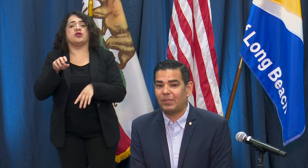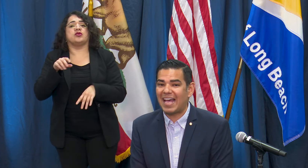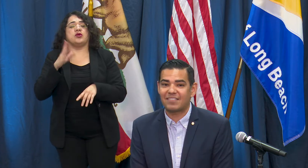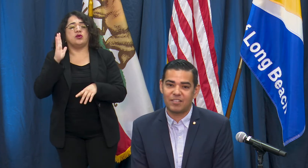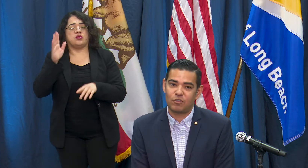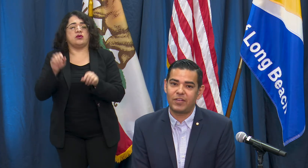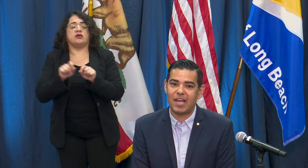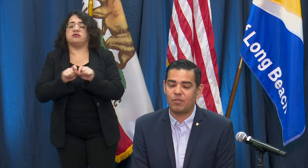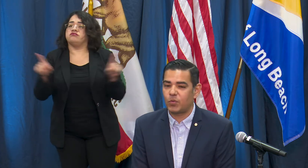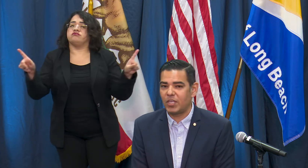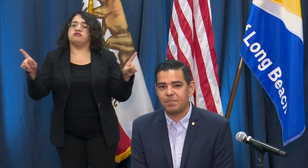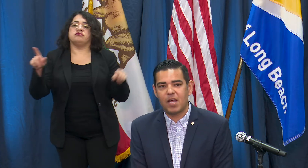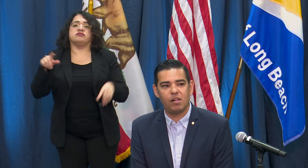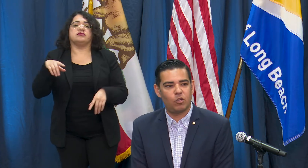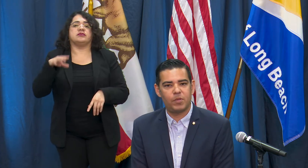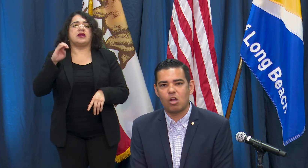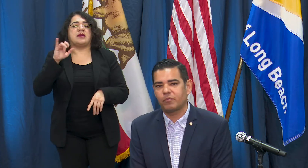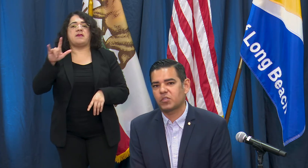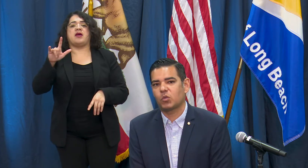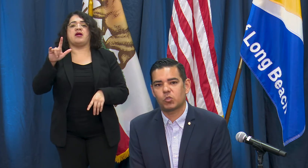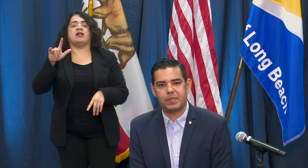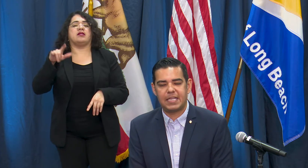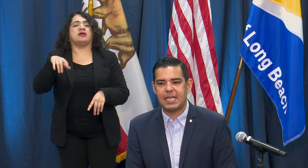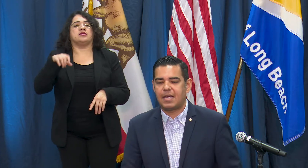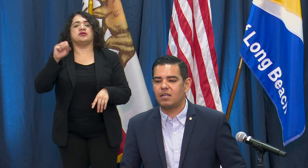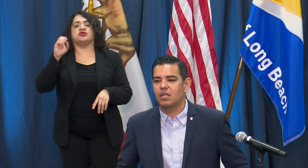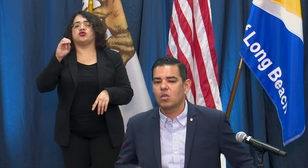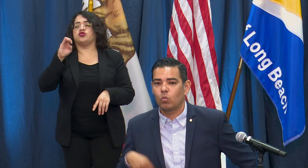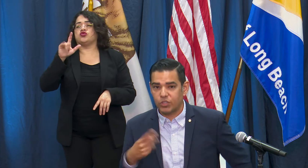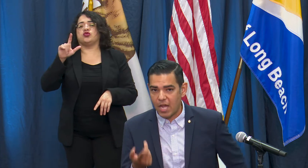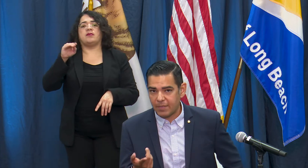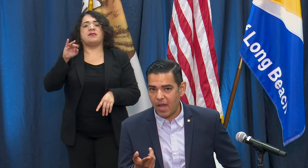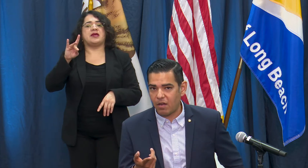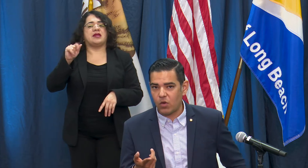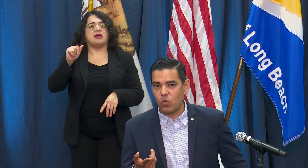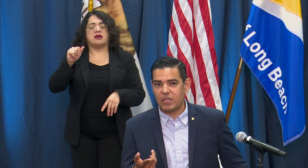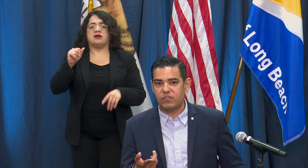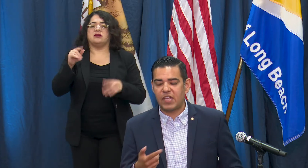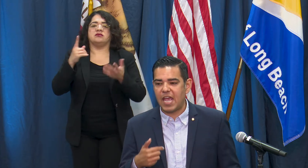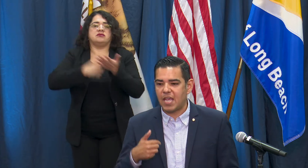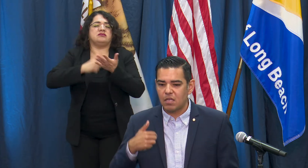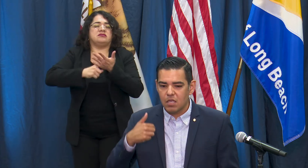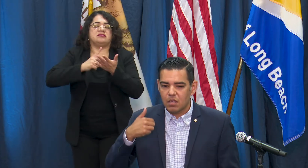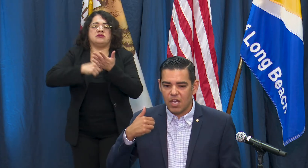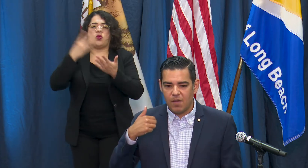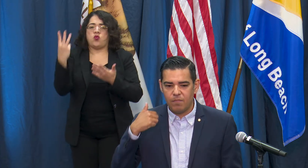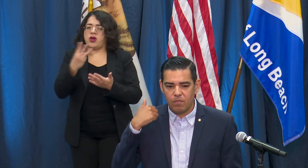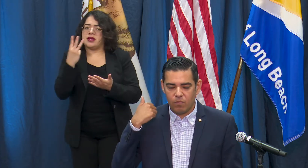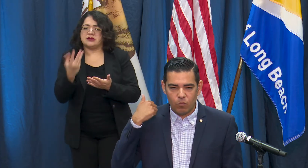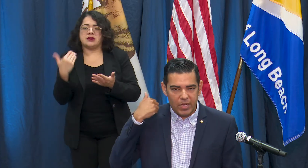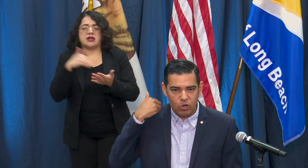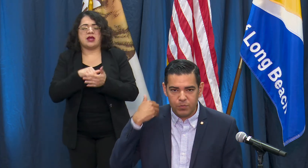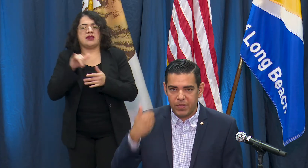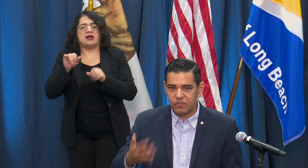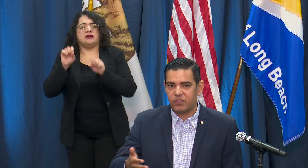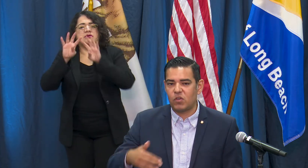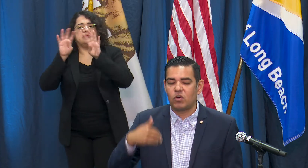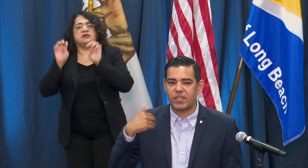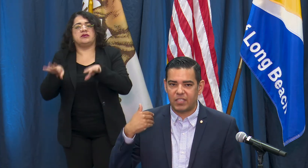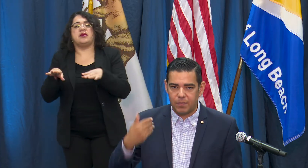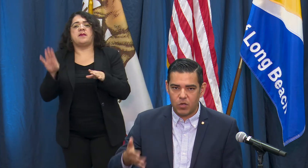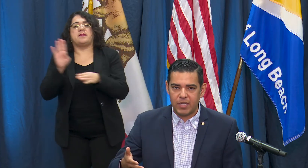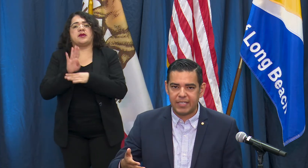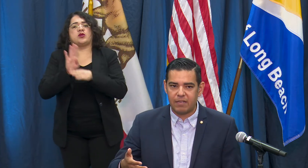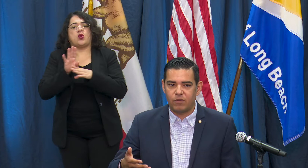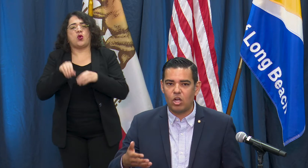We're going to blast that survey out through email. It'll be all over social media. We'll talk about it on Wednesday. We encourage business